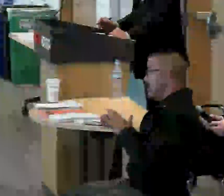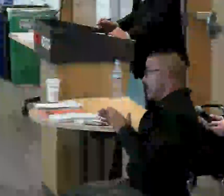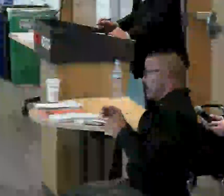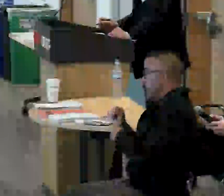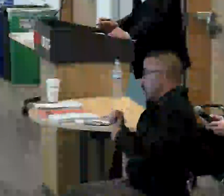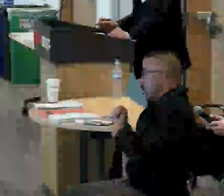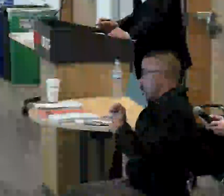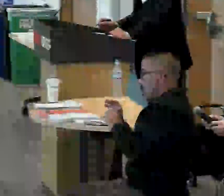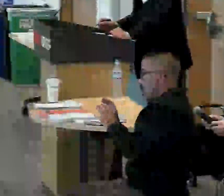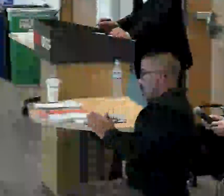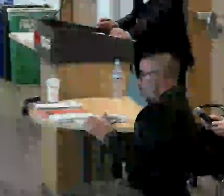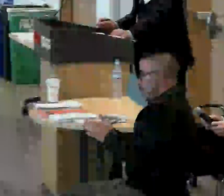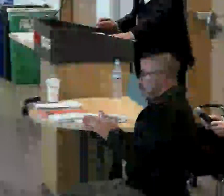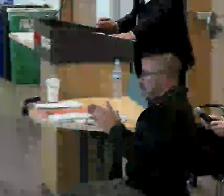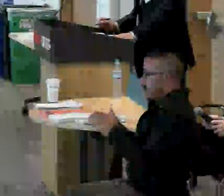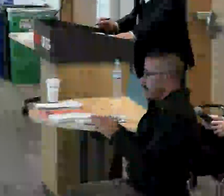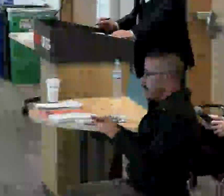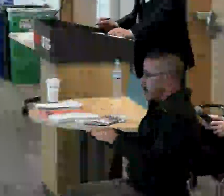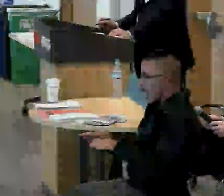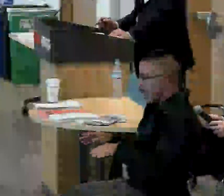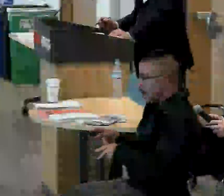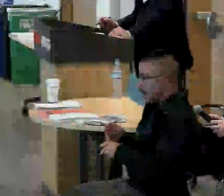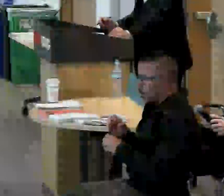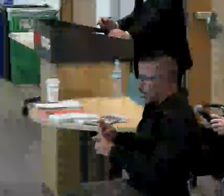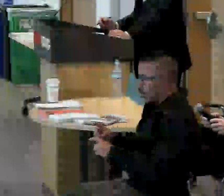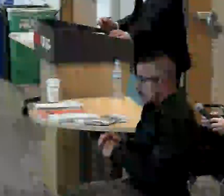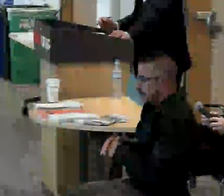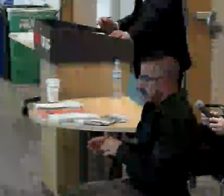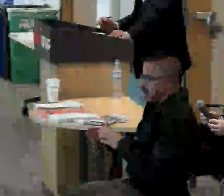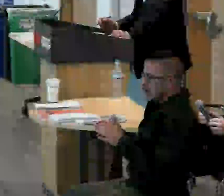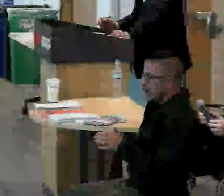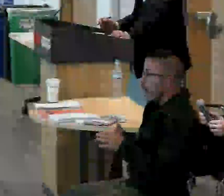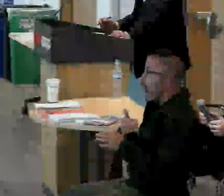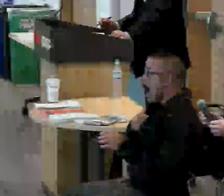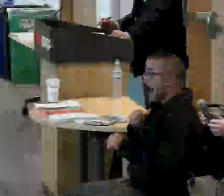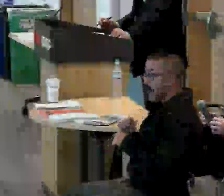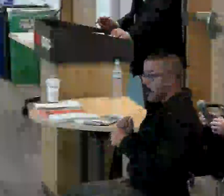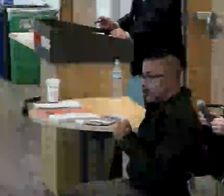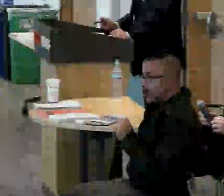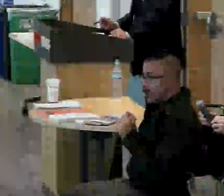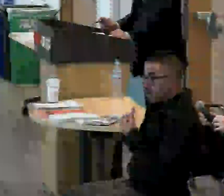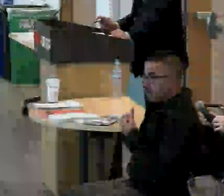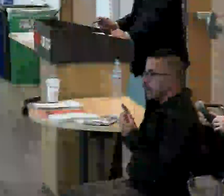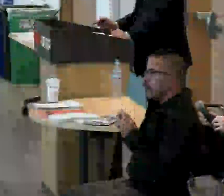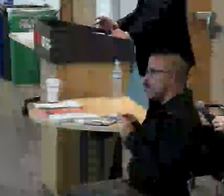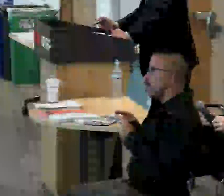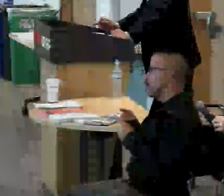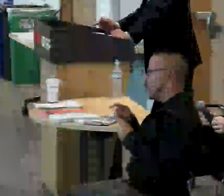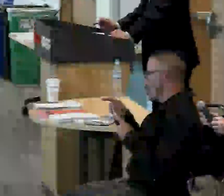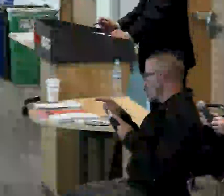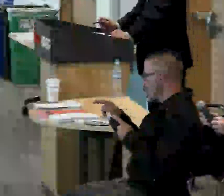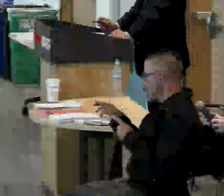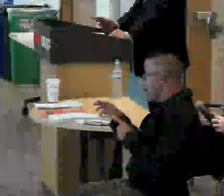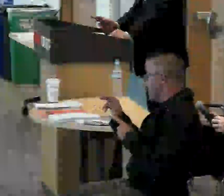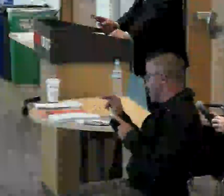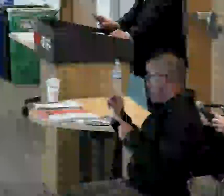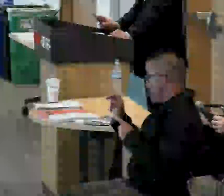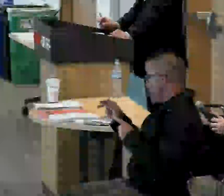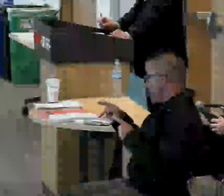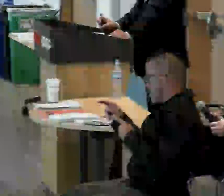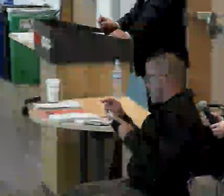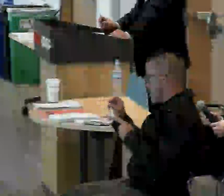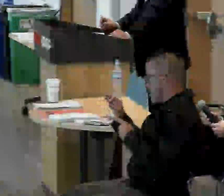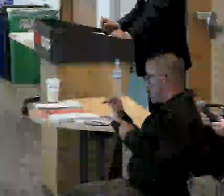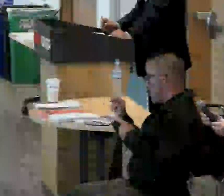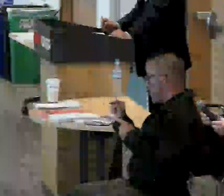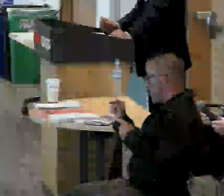childcare, education. And I've worked a lot with groups that when you look at what a nonprofit